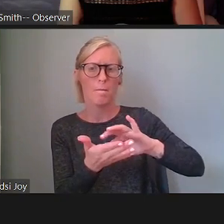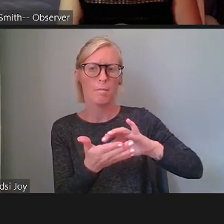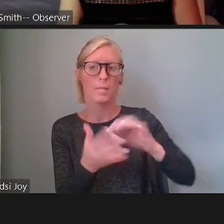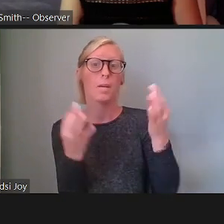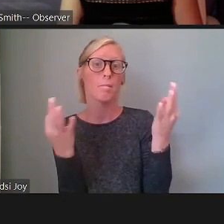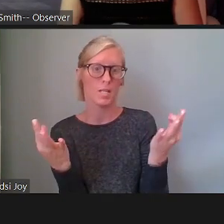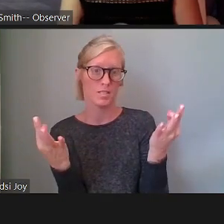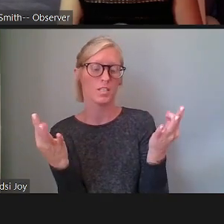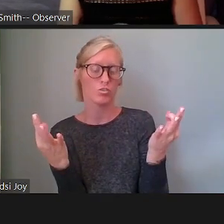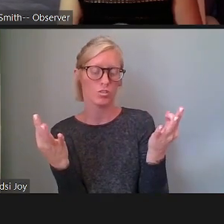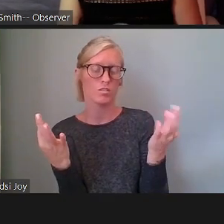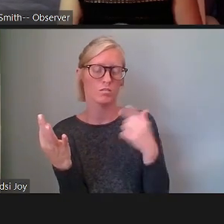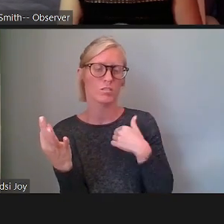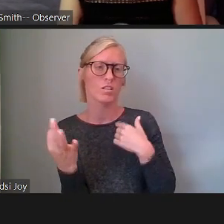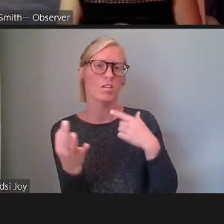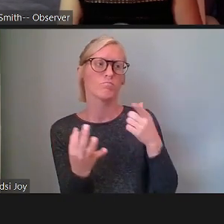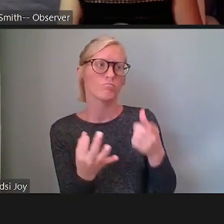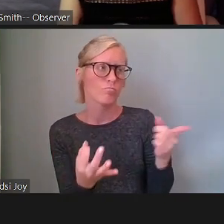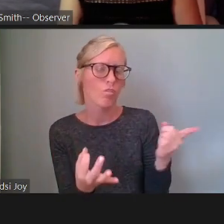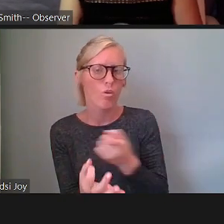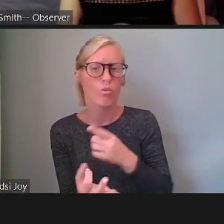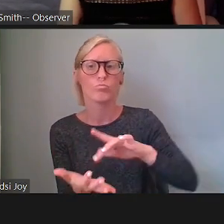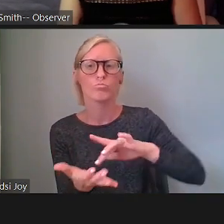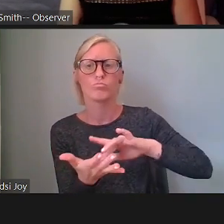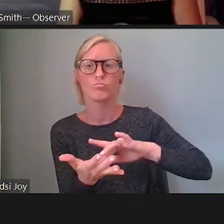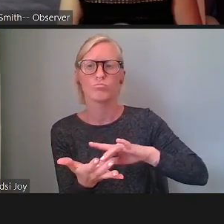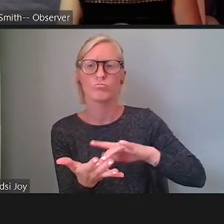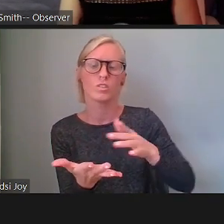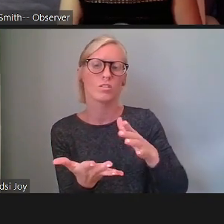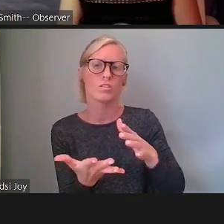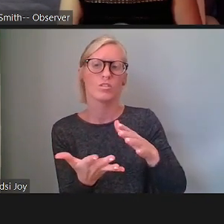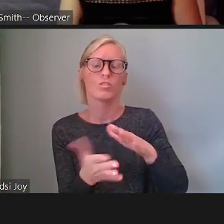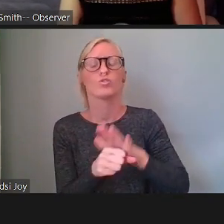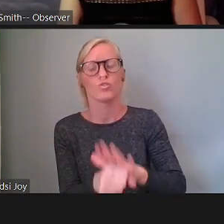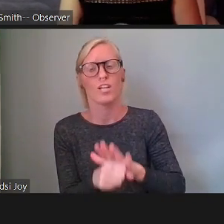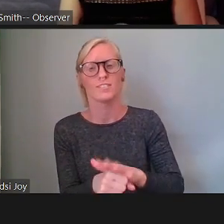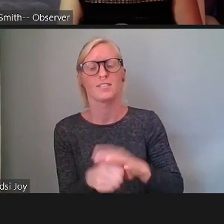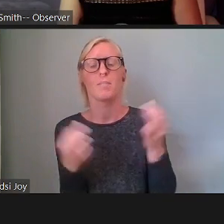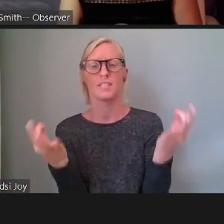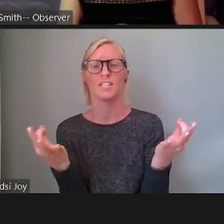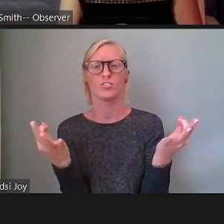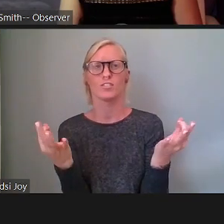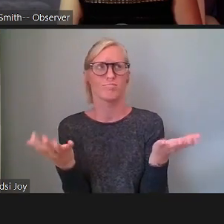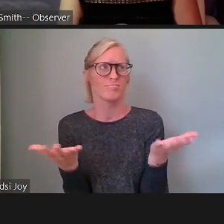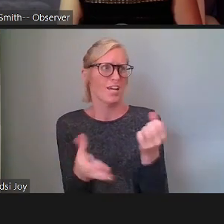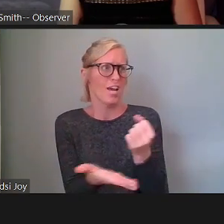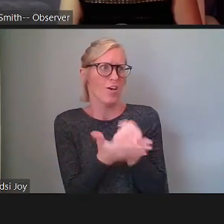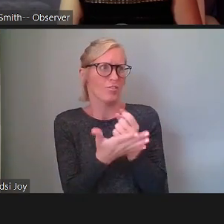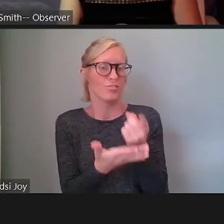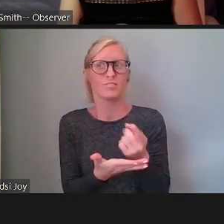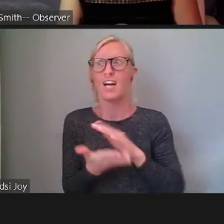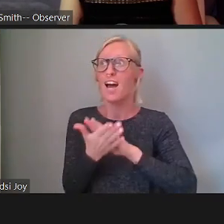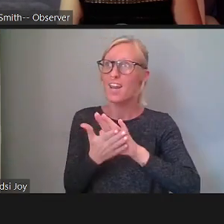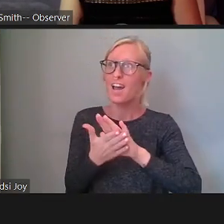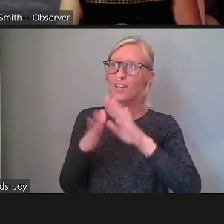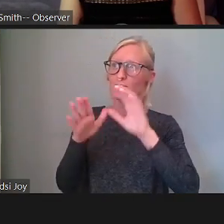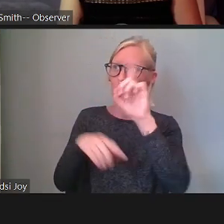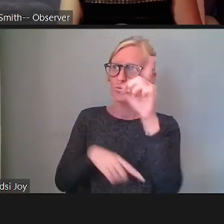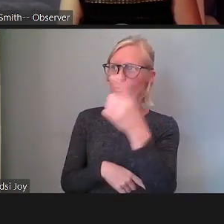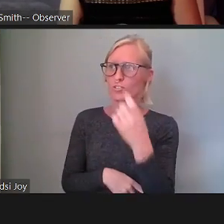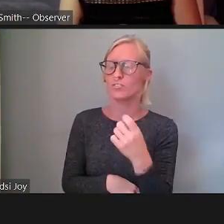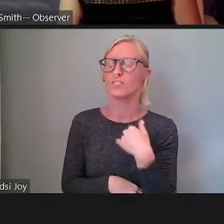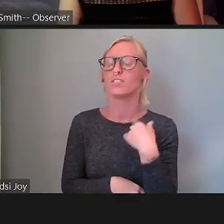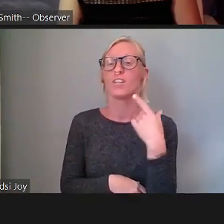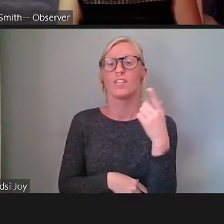are stressed with COVID-19? Yeah. Would that be helpful? Really nice question. Something that